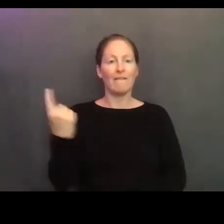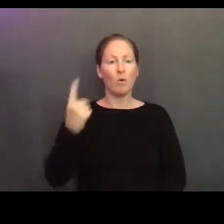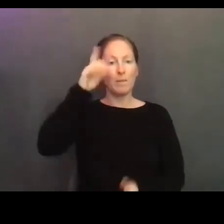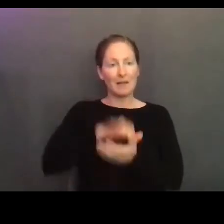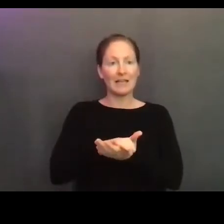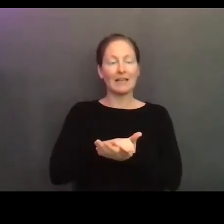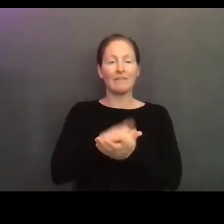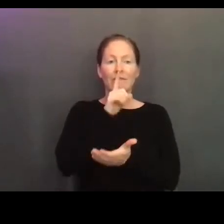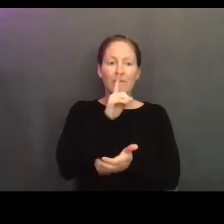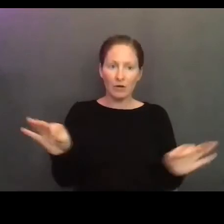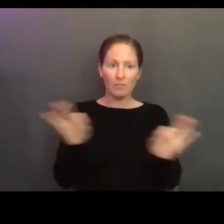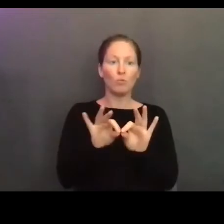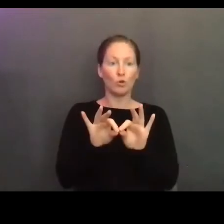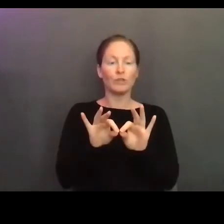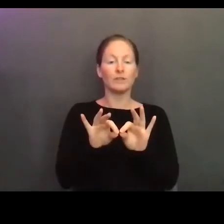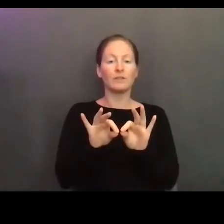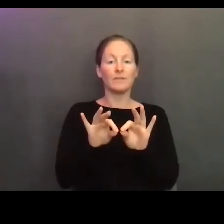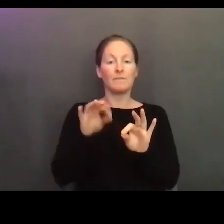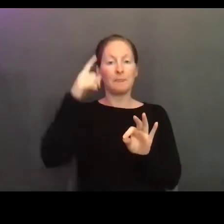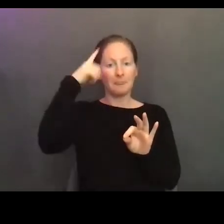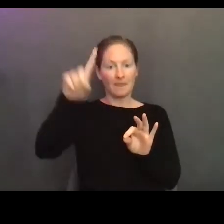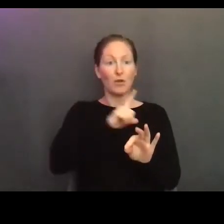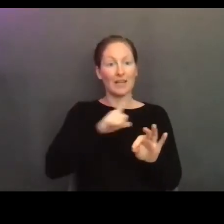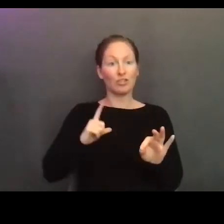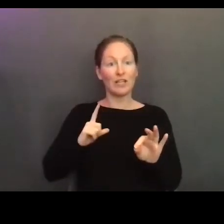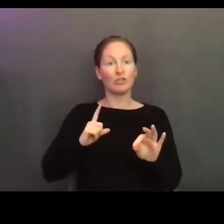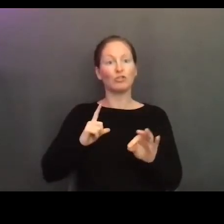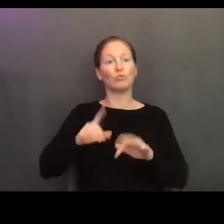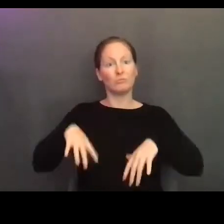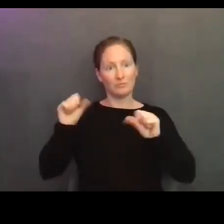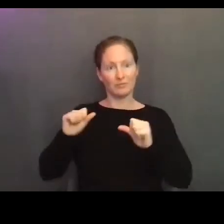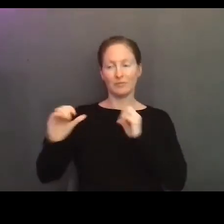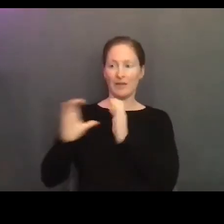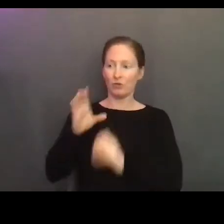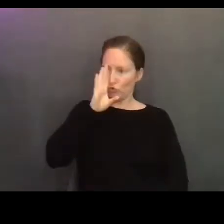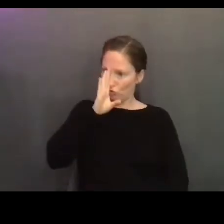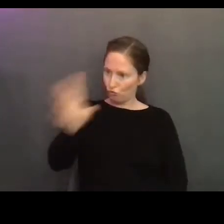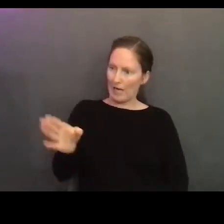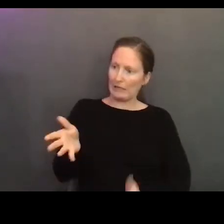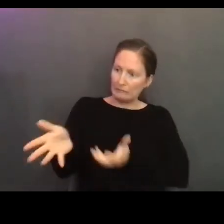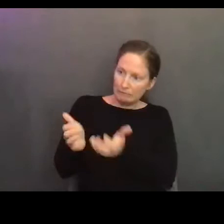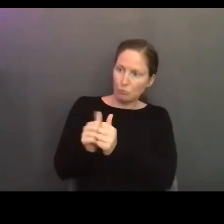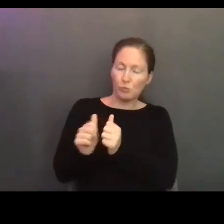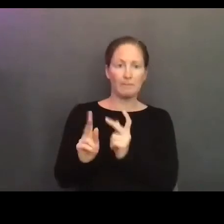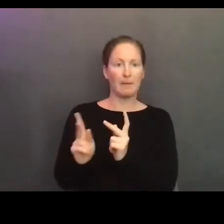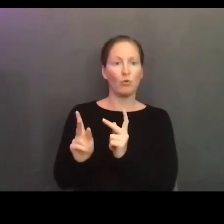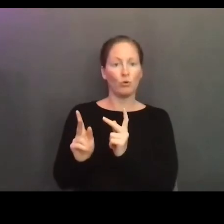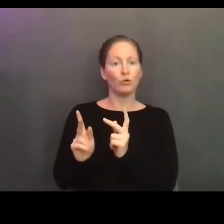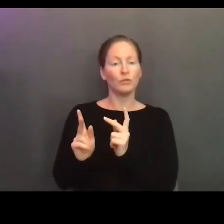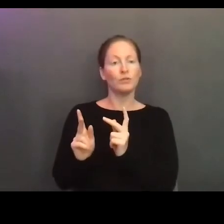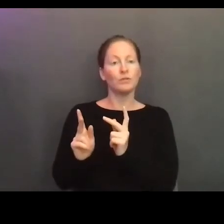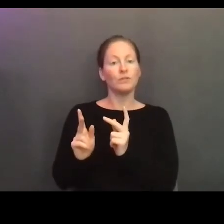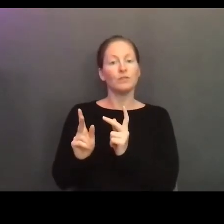it's very important for a legislator to have those conversations directly and to get